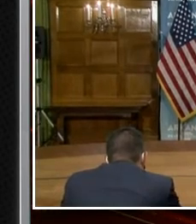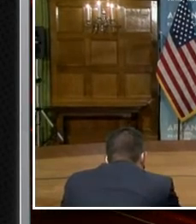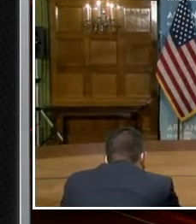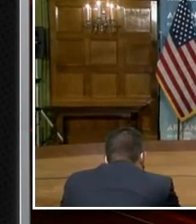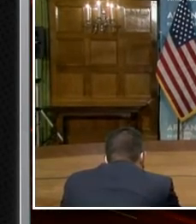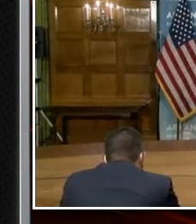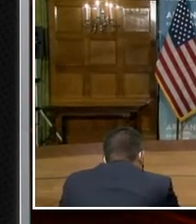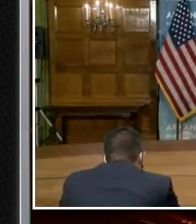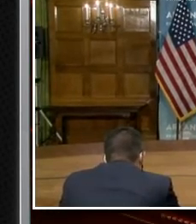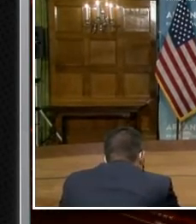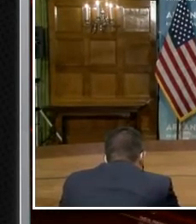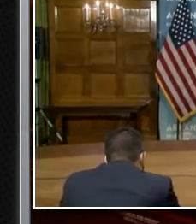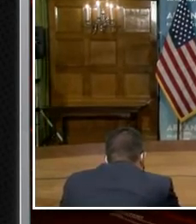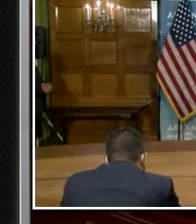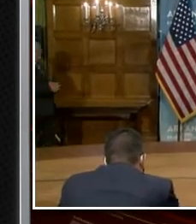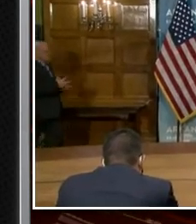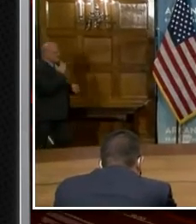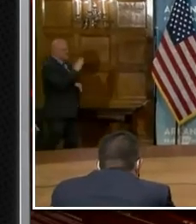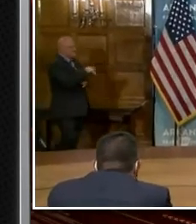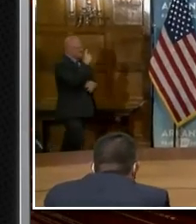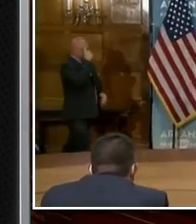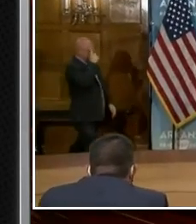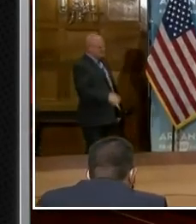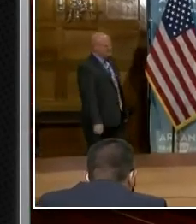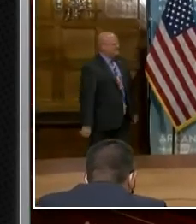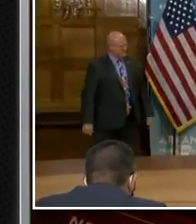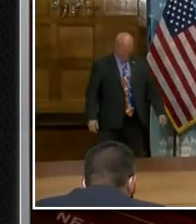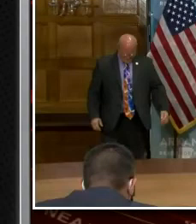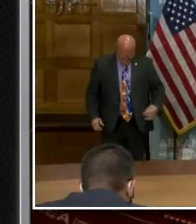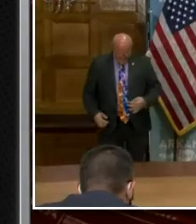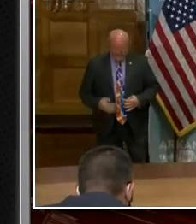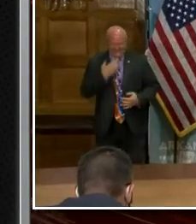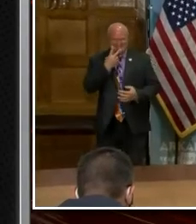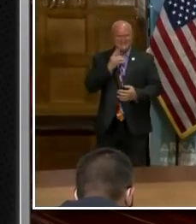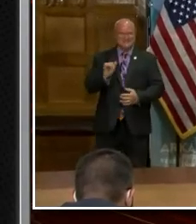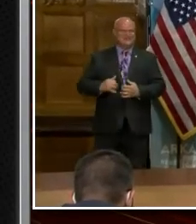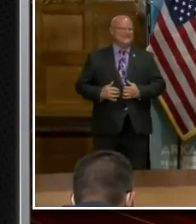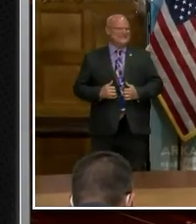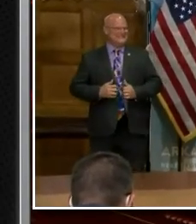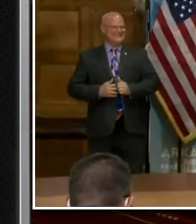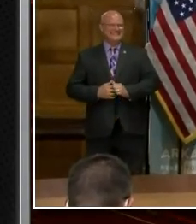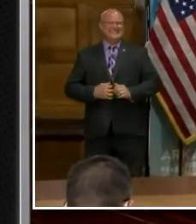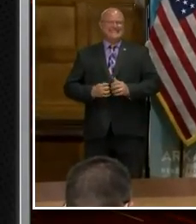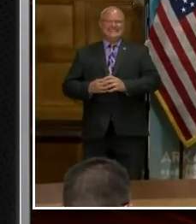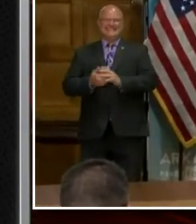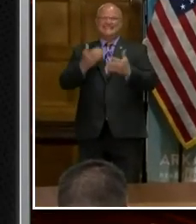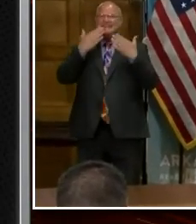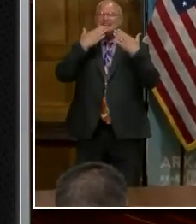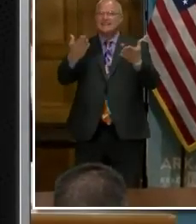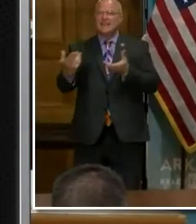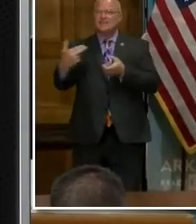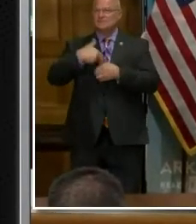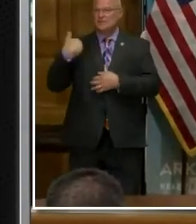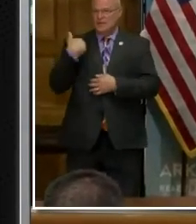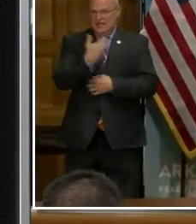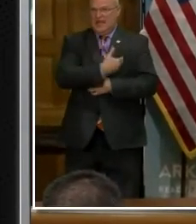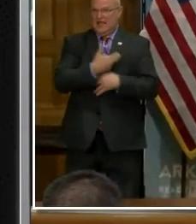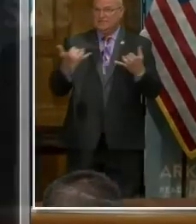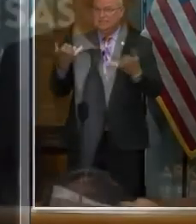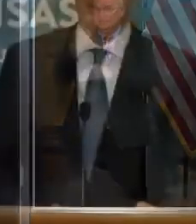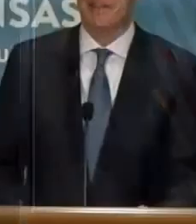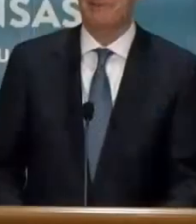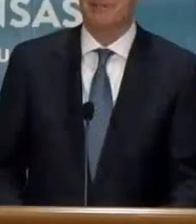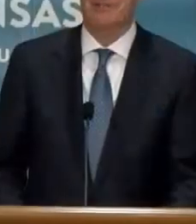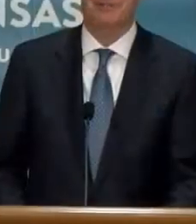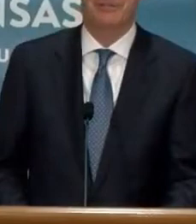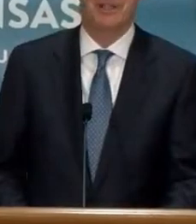Angie watching from Brooklyn, and I see the governor is about to talk right now. Good to see you. Thank you for joining us today